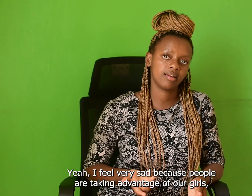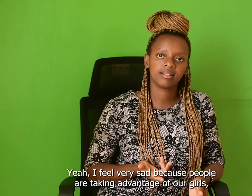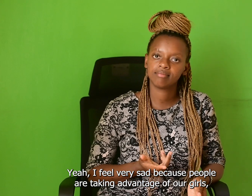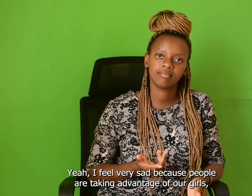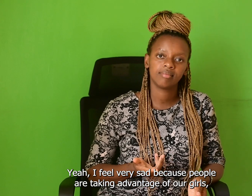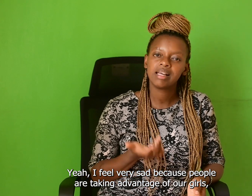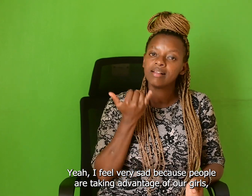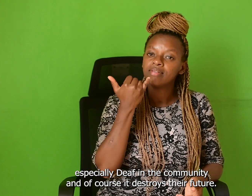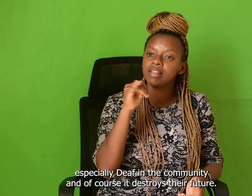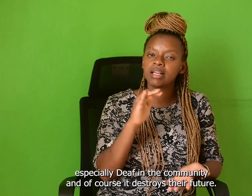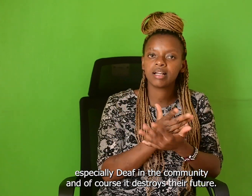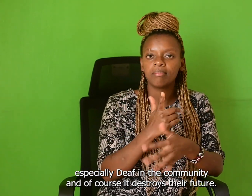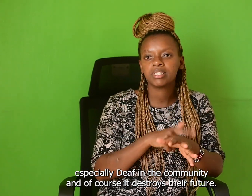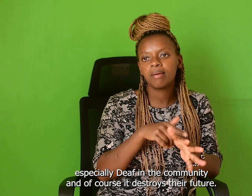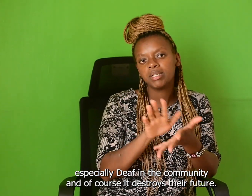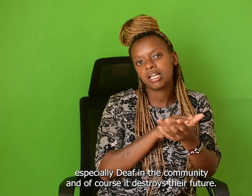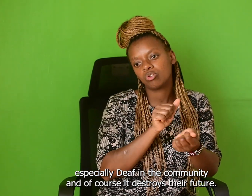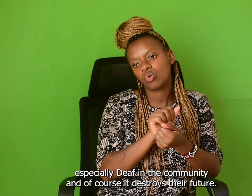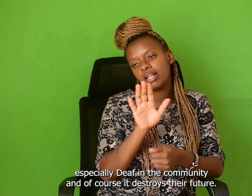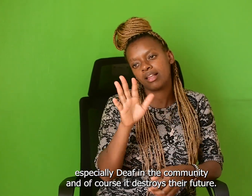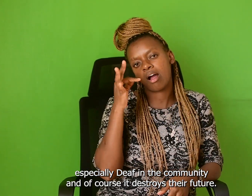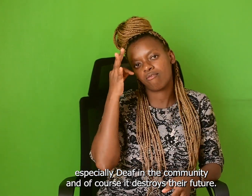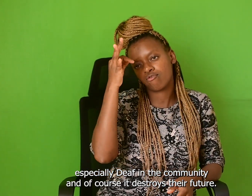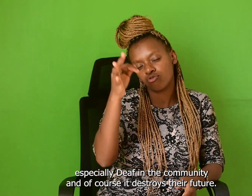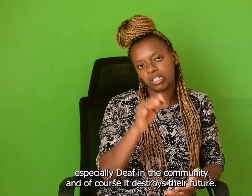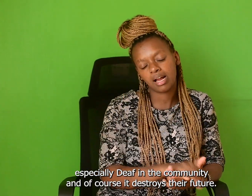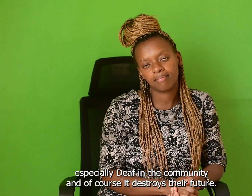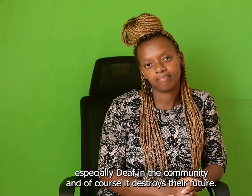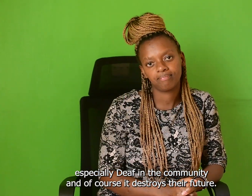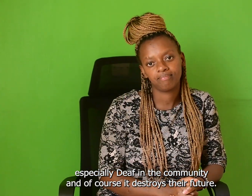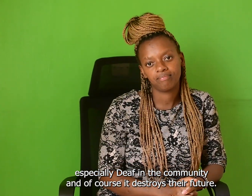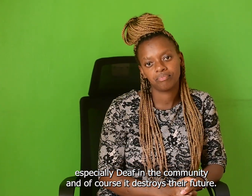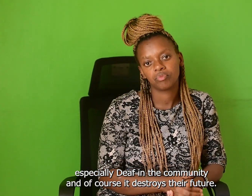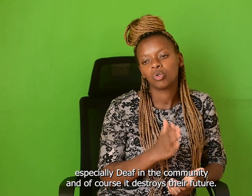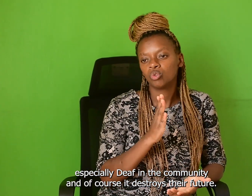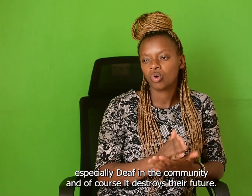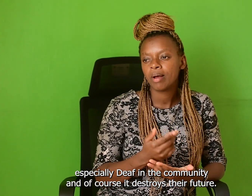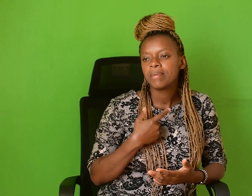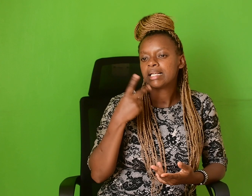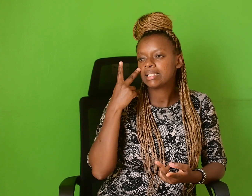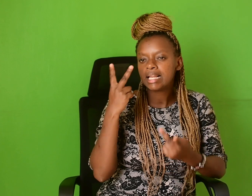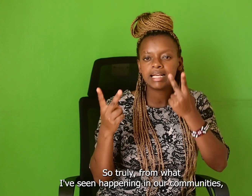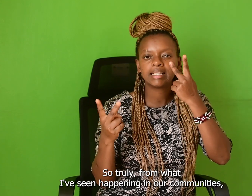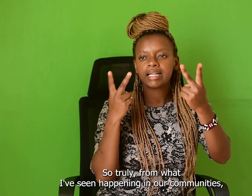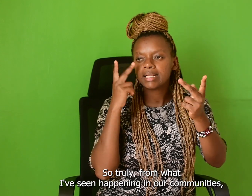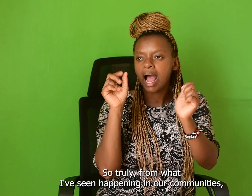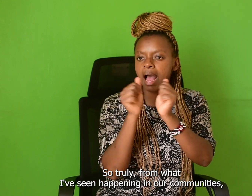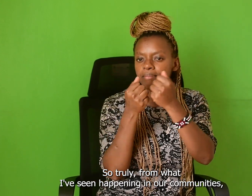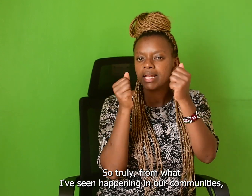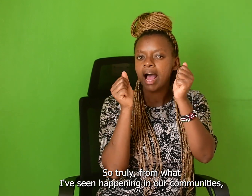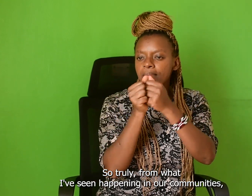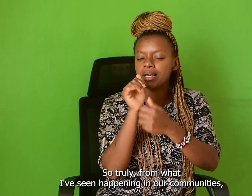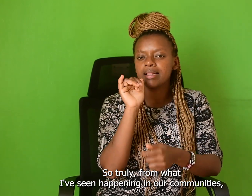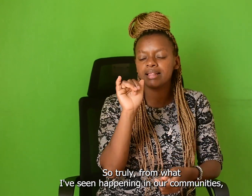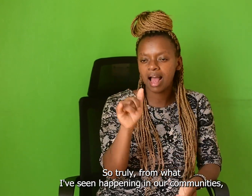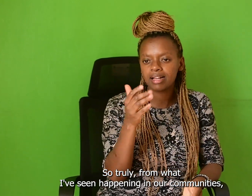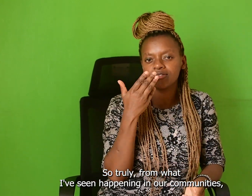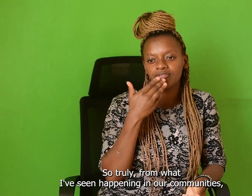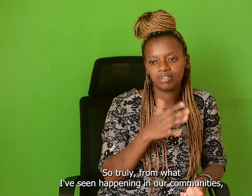of our girls, especially deaf girls in the community. And of course it destroys their future. So truly, from what I've seen happening in